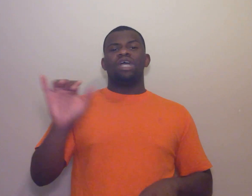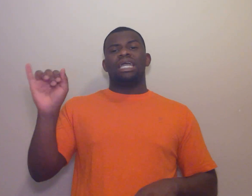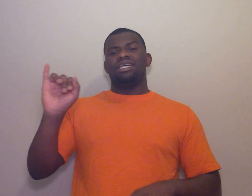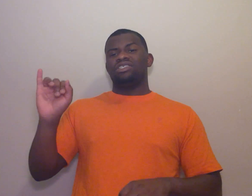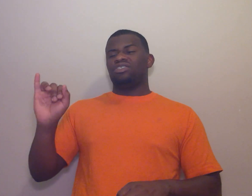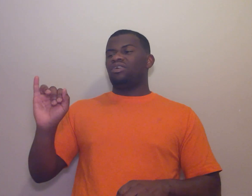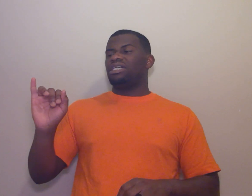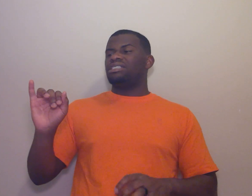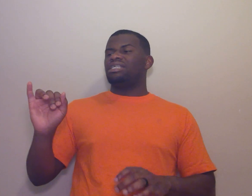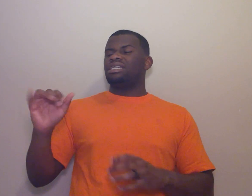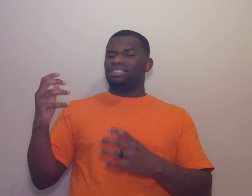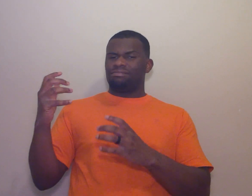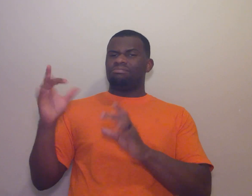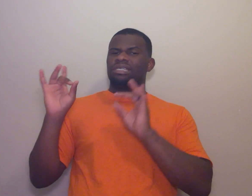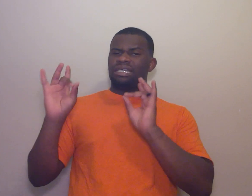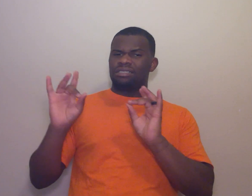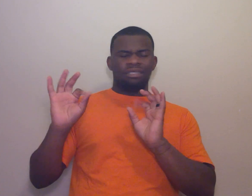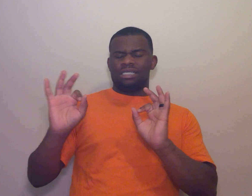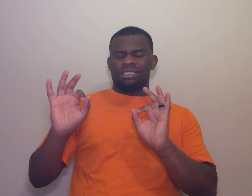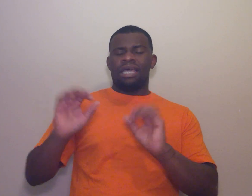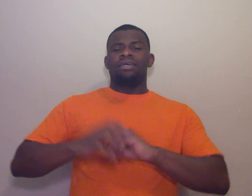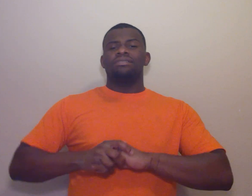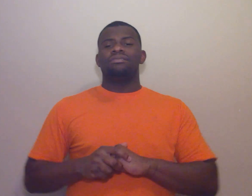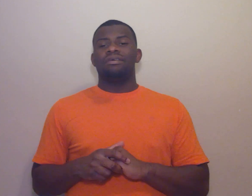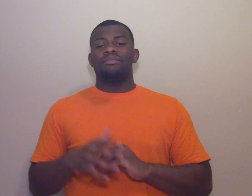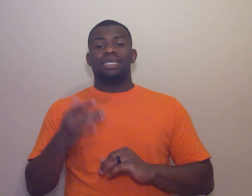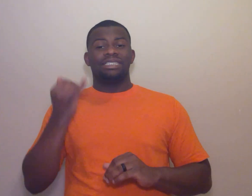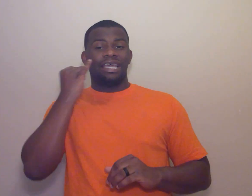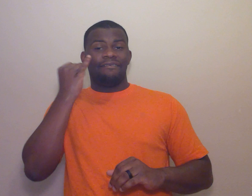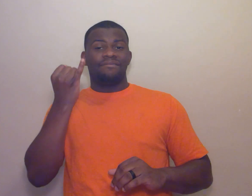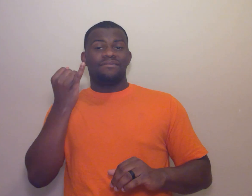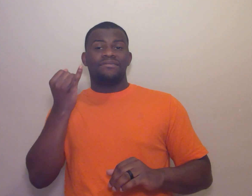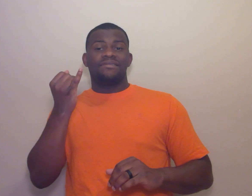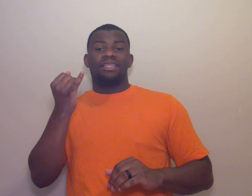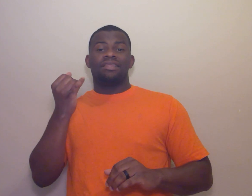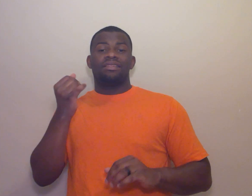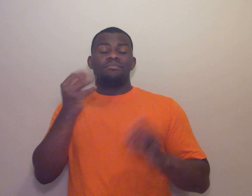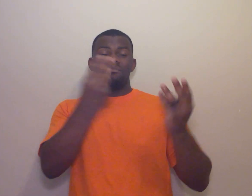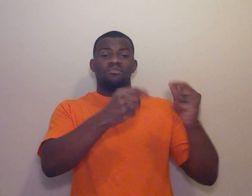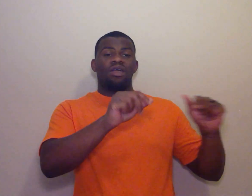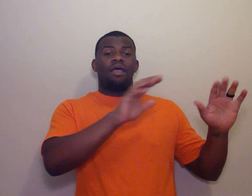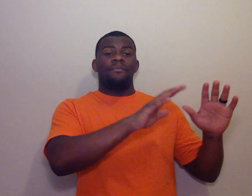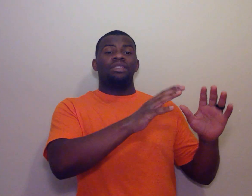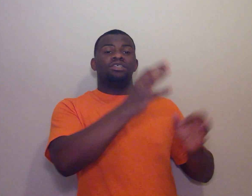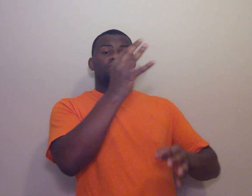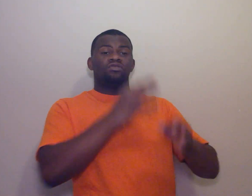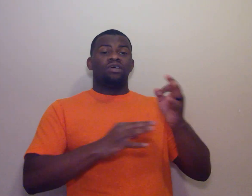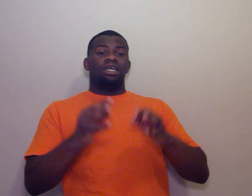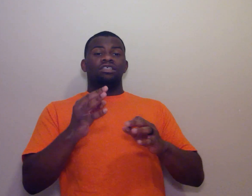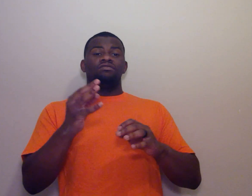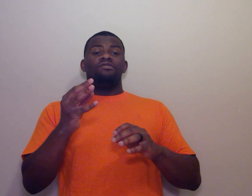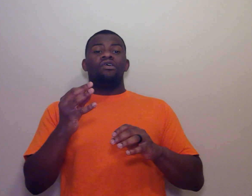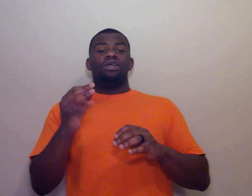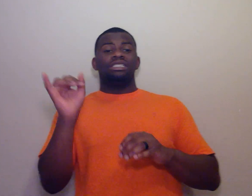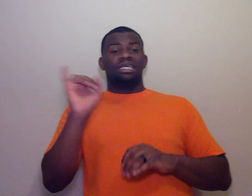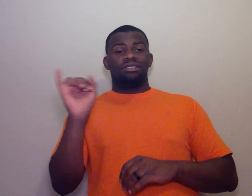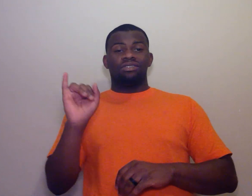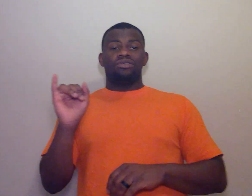technically when a property transfers ownership on the deed, the previous insurance is null and void. So you want to